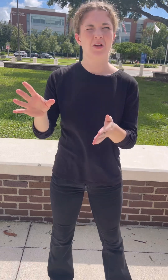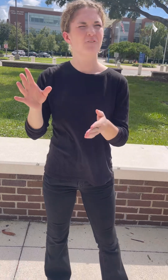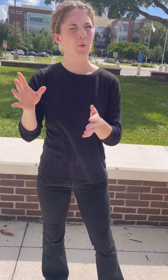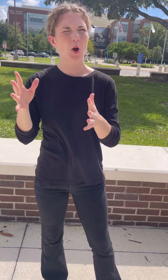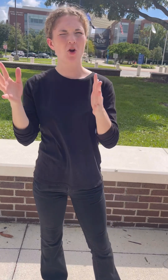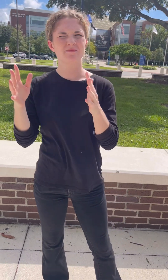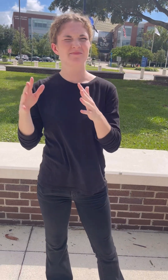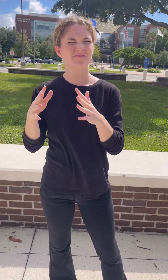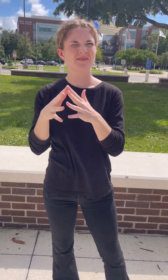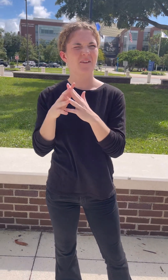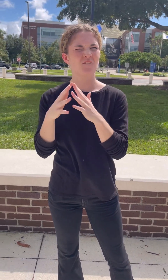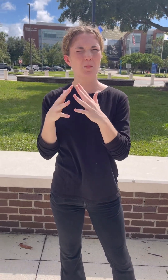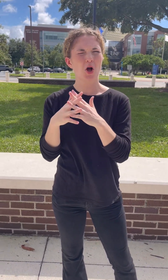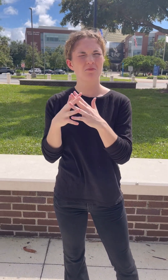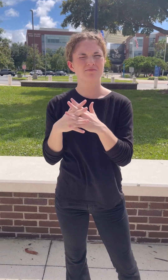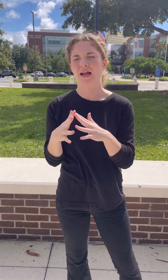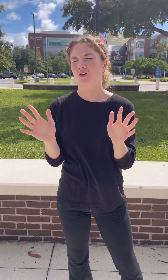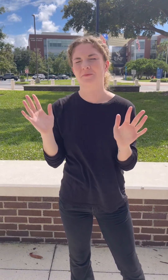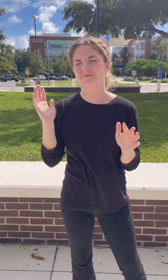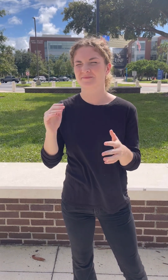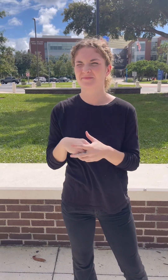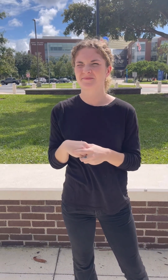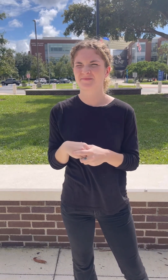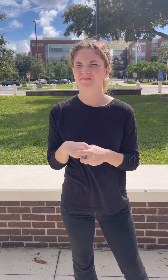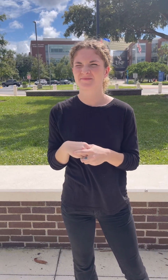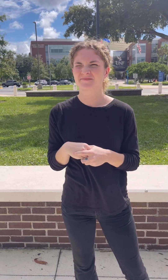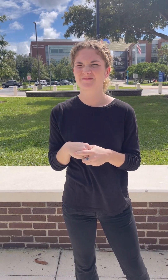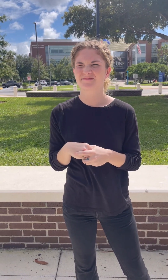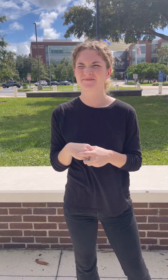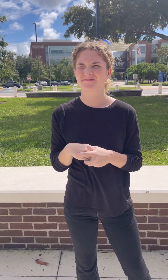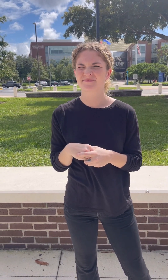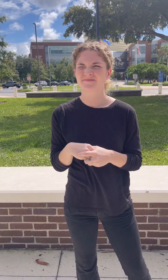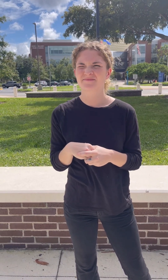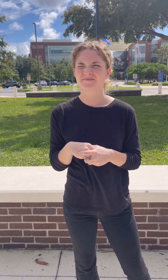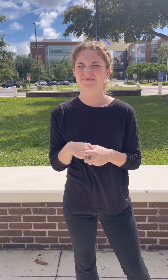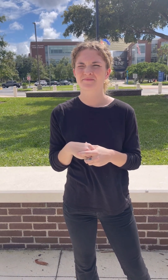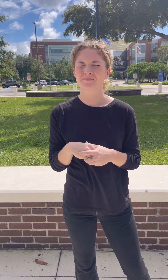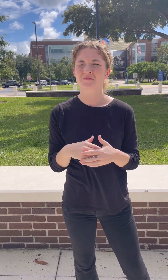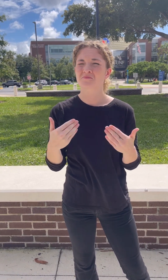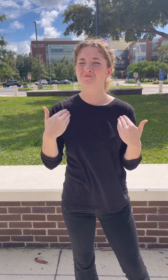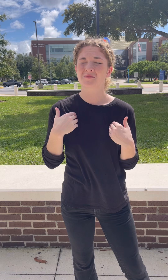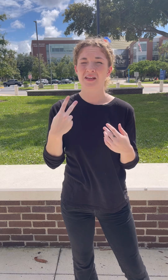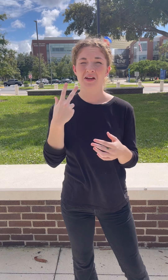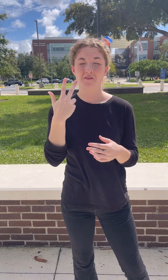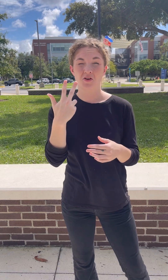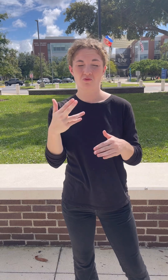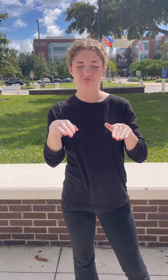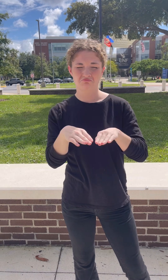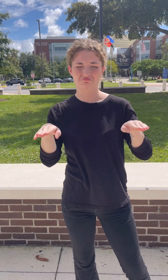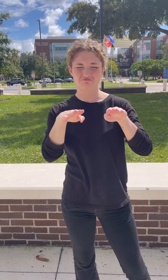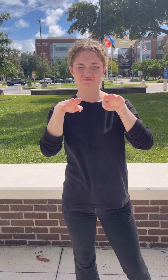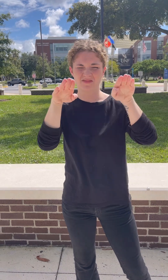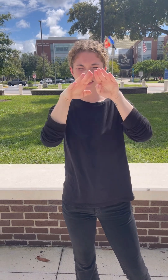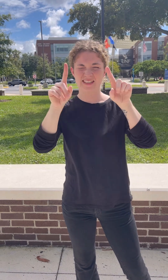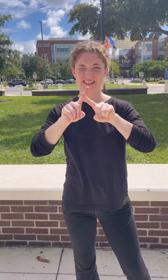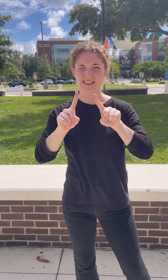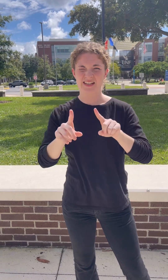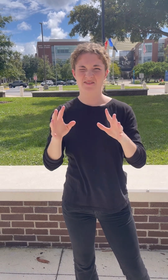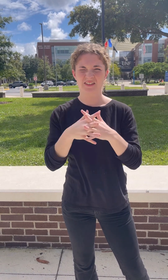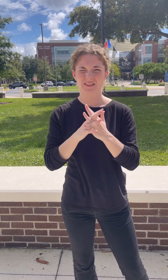of Recreation and Wellness. They oversee sports here on campus. We have 3 different levels of sports. Our top one being our